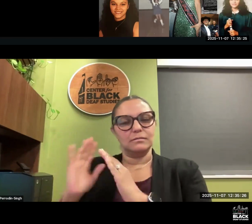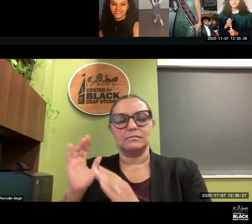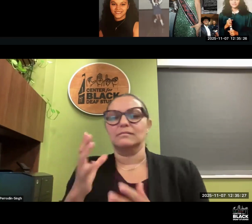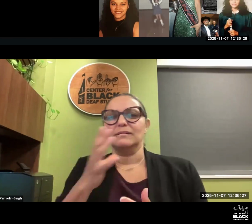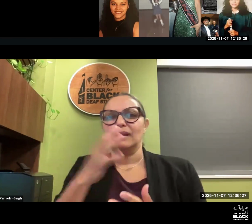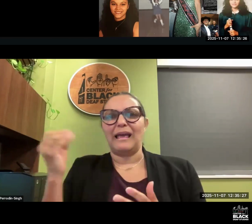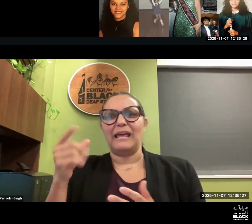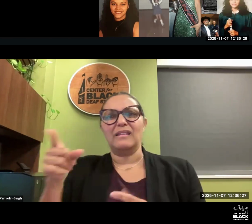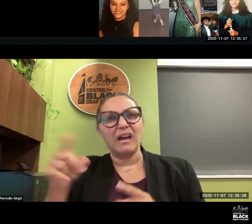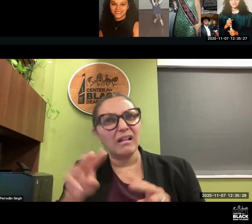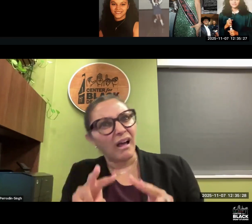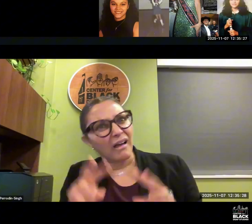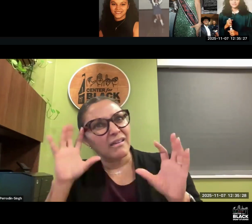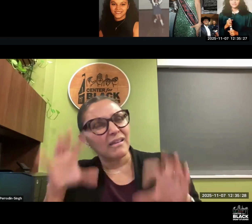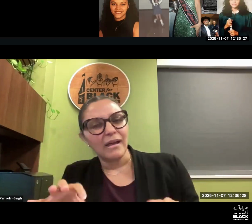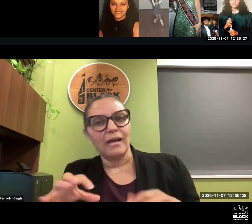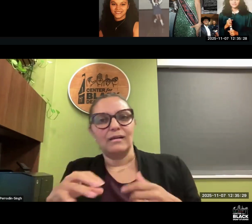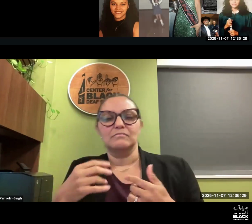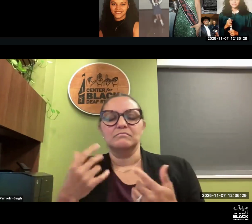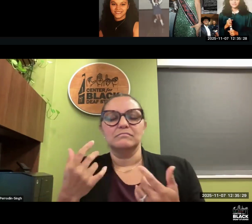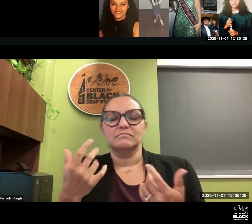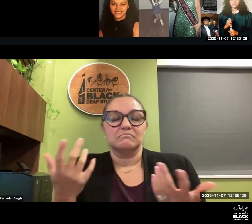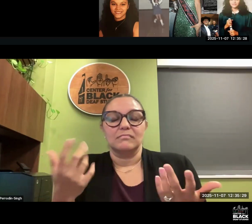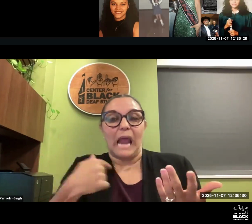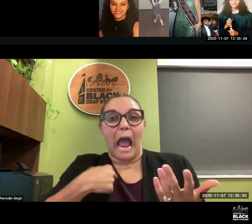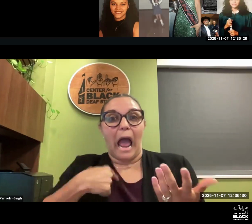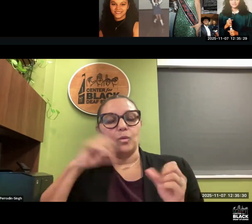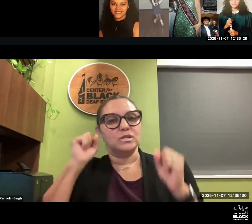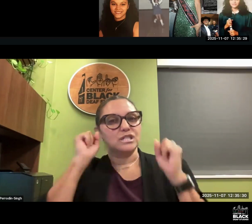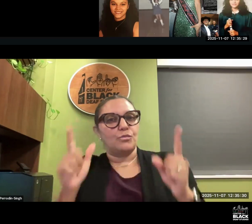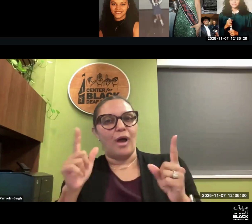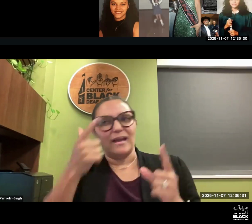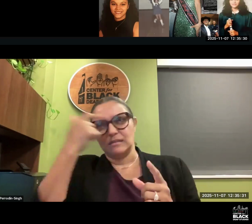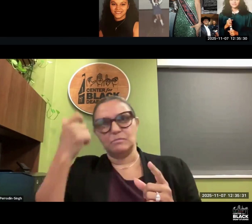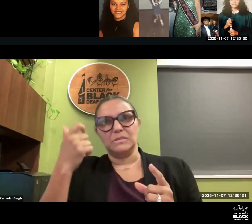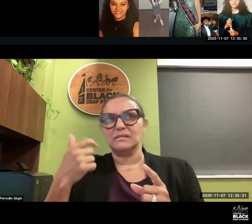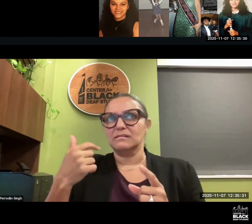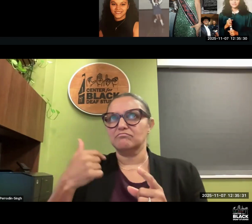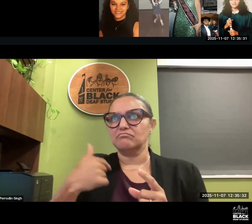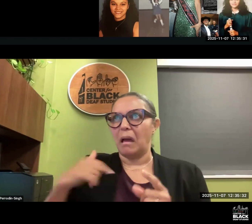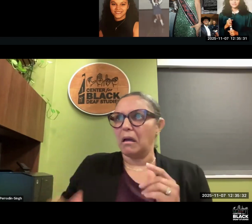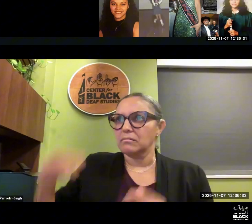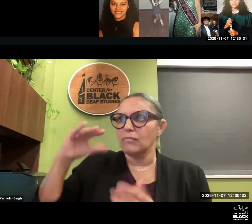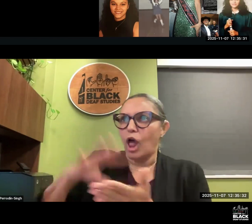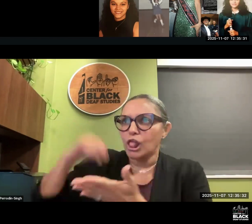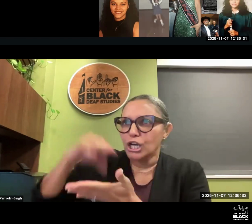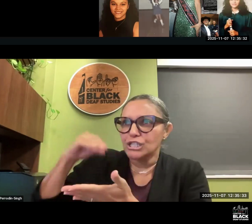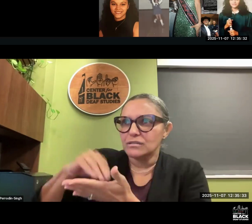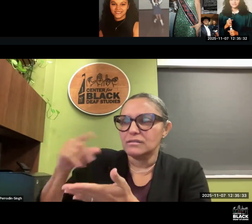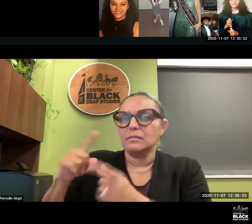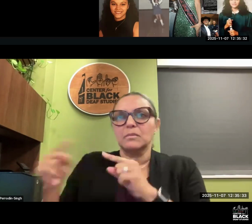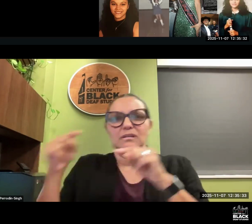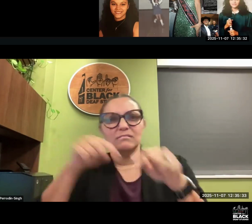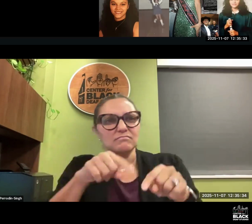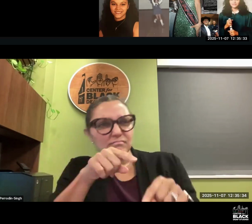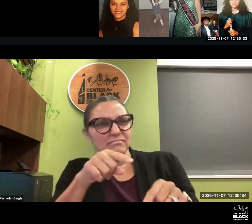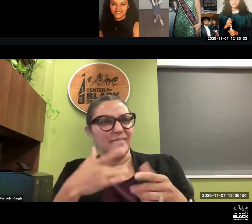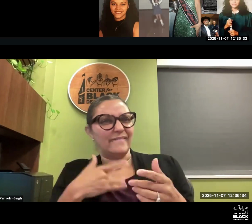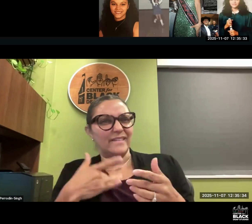black people could be light skinned is being raped by white slave masters. And